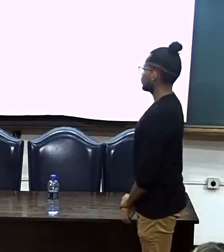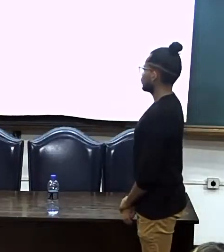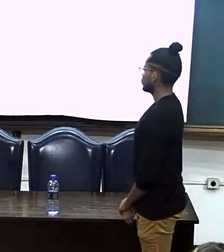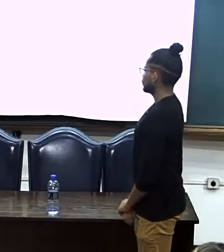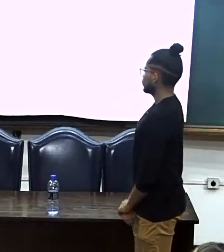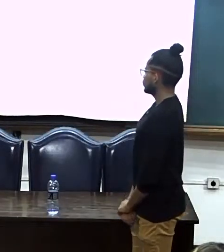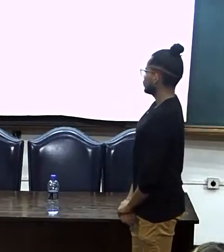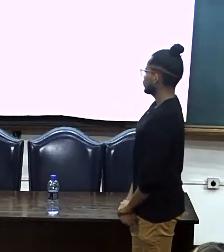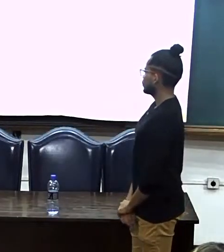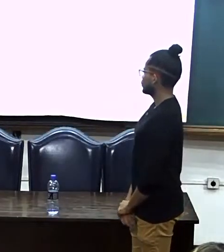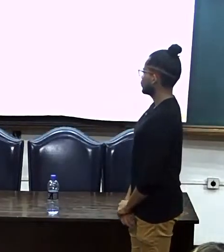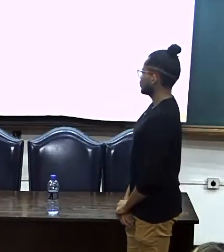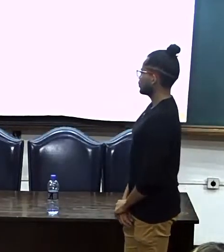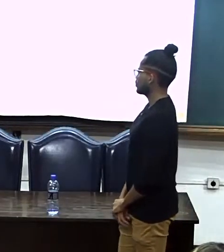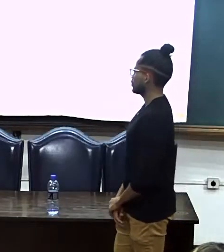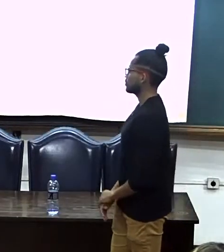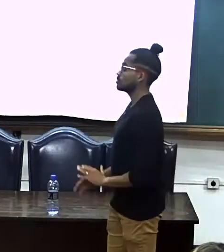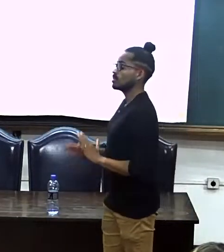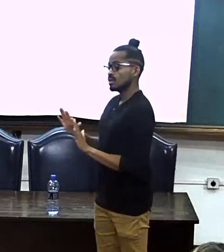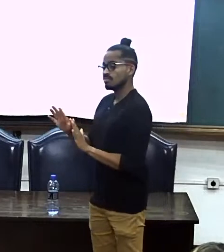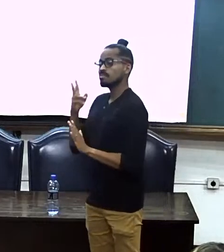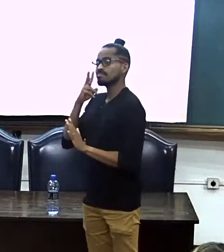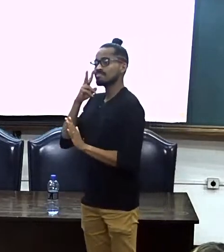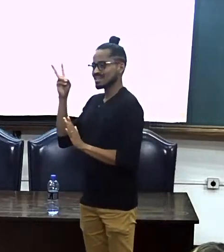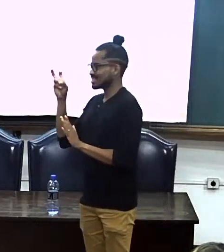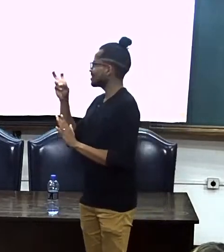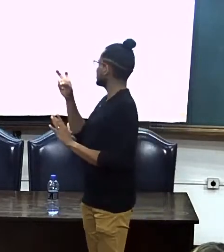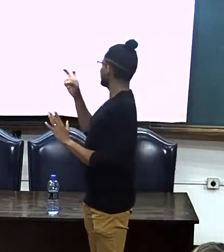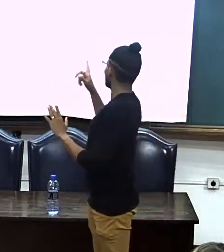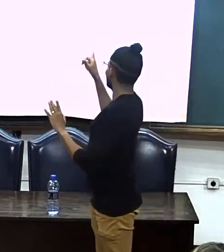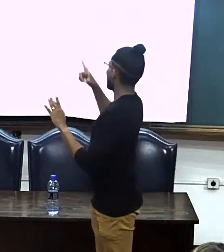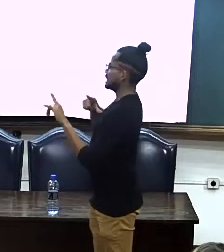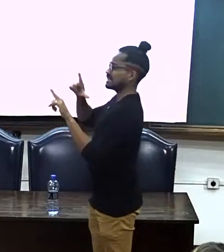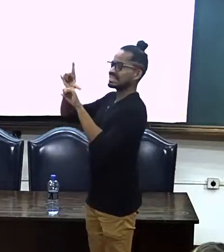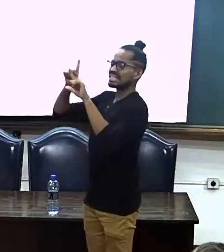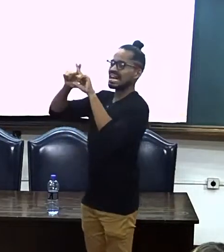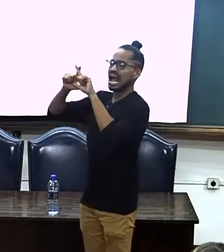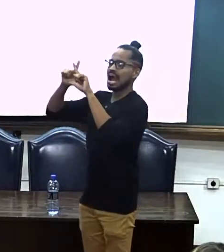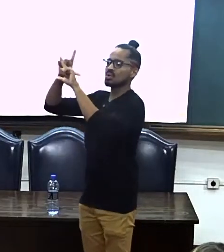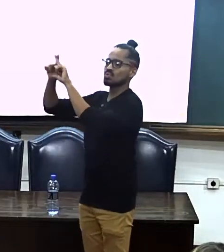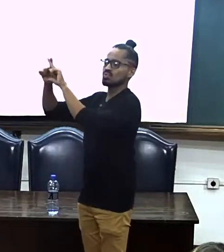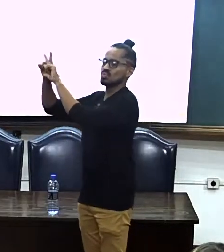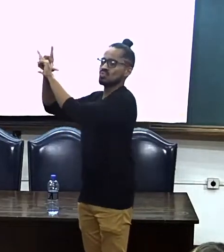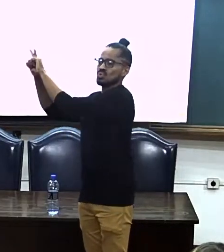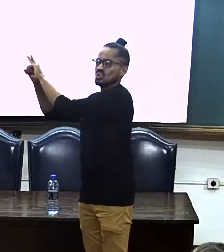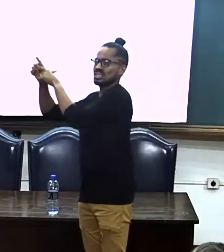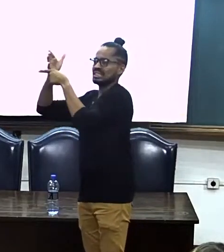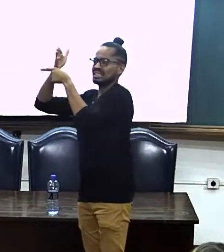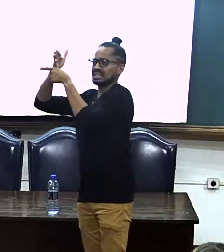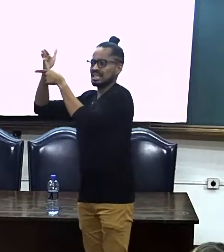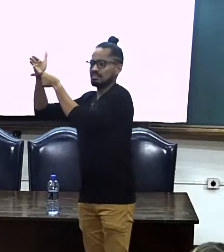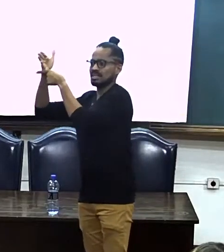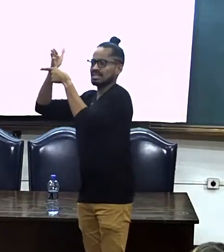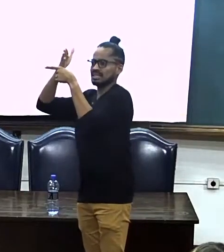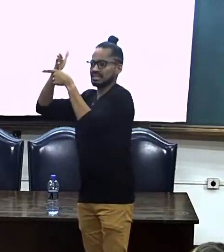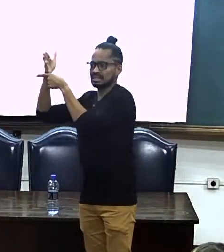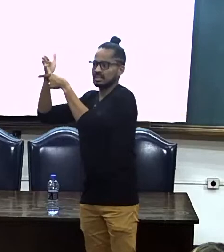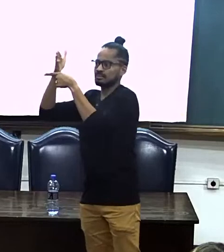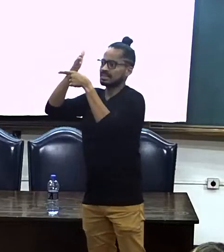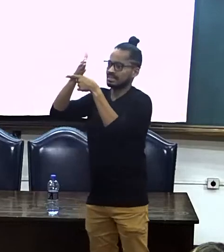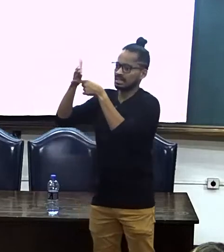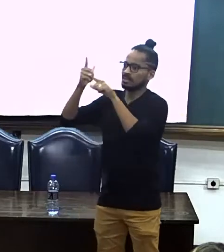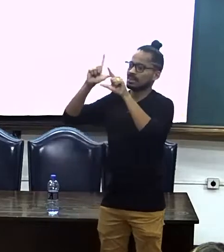And you see syllable triangles. We will talk about triangles. The triangles are